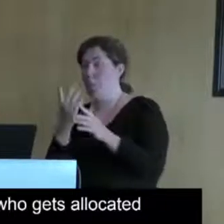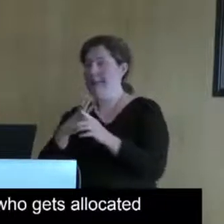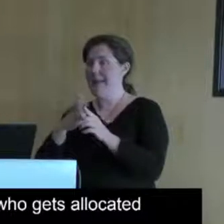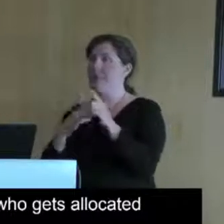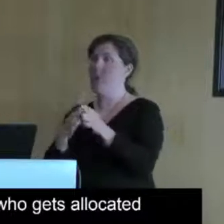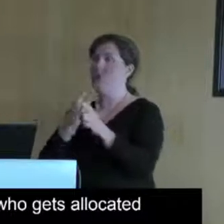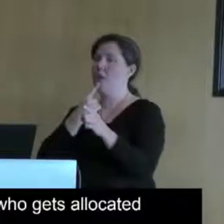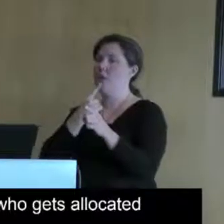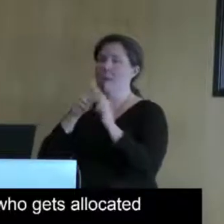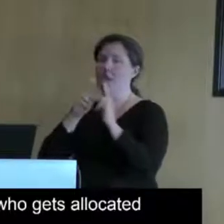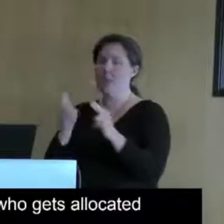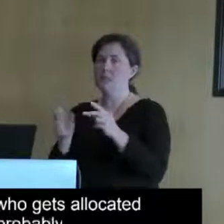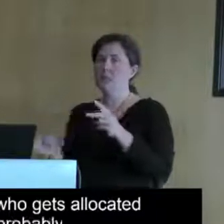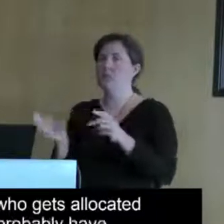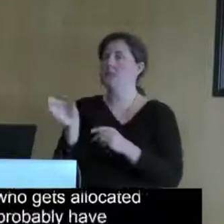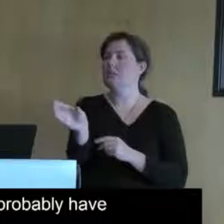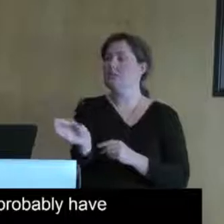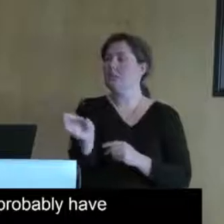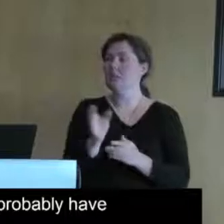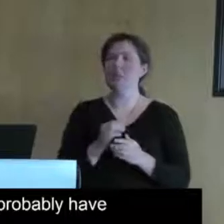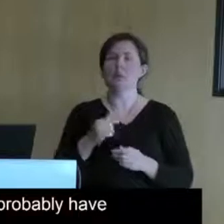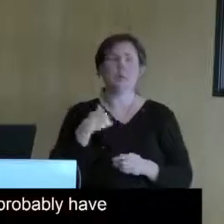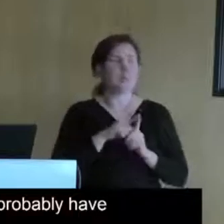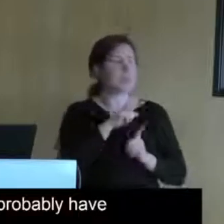major modifications, that determines